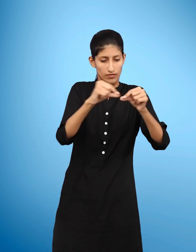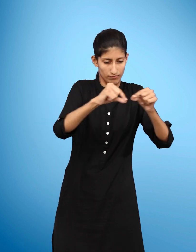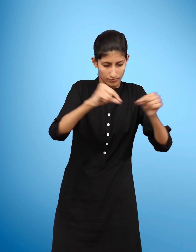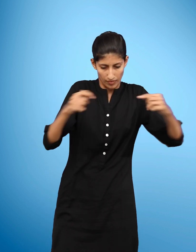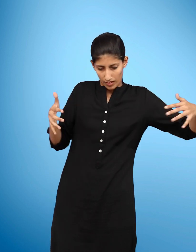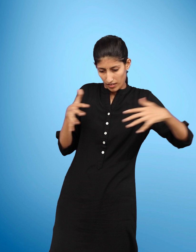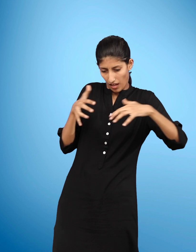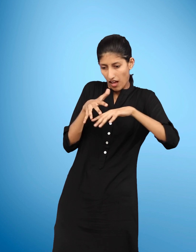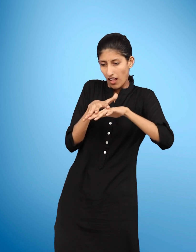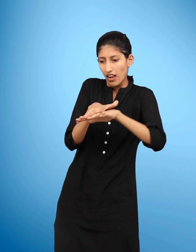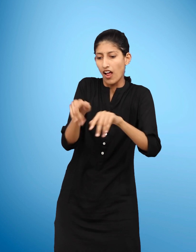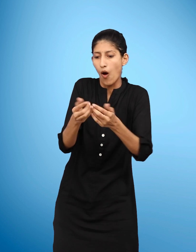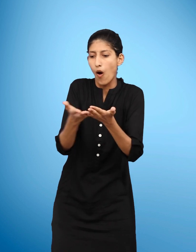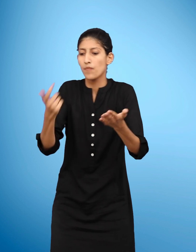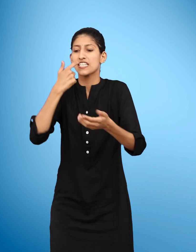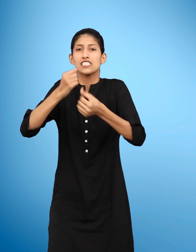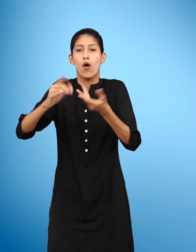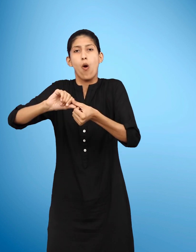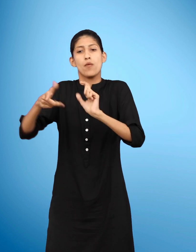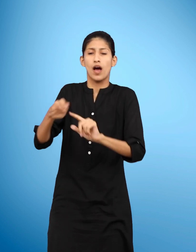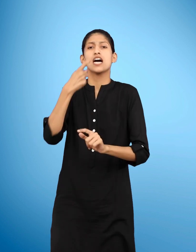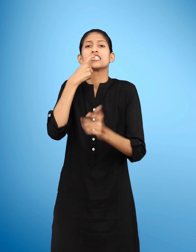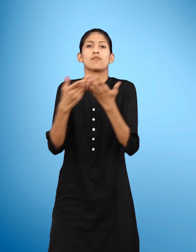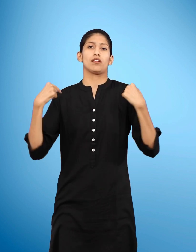spun into thread, and then woven into cloth.